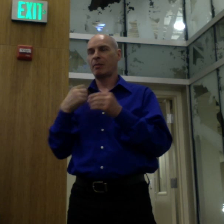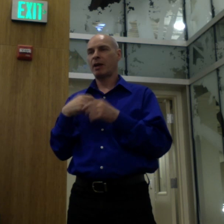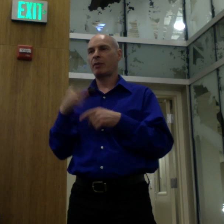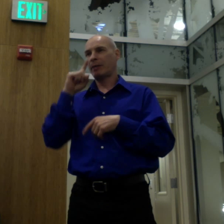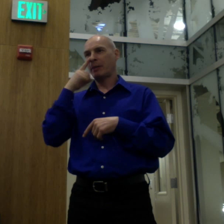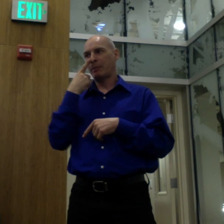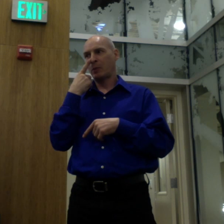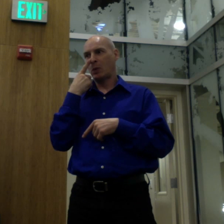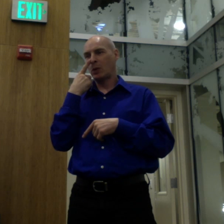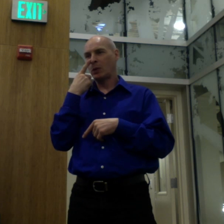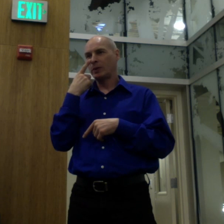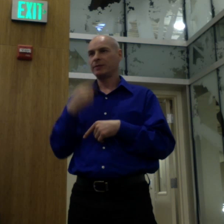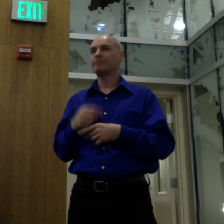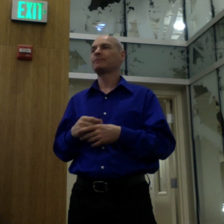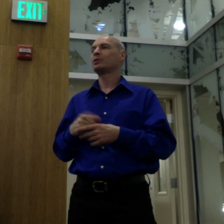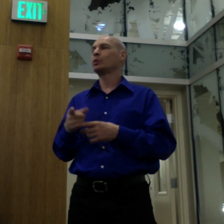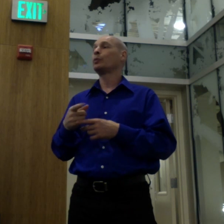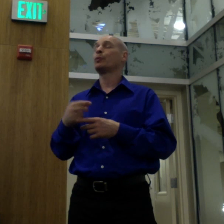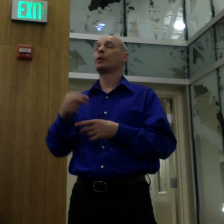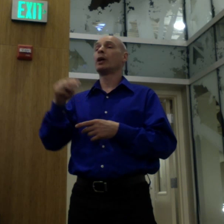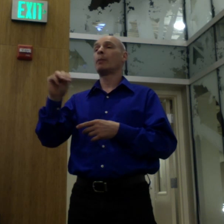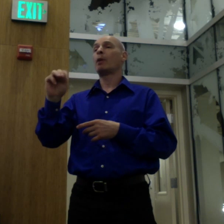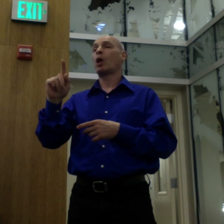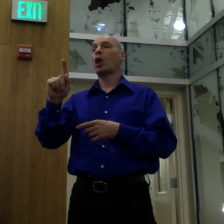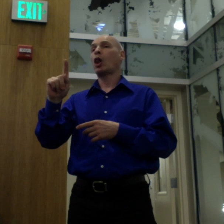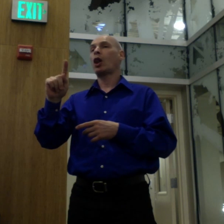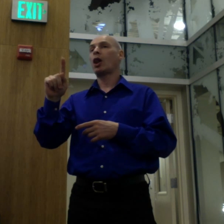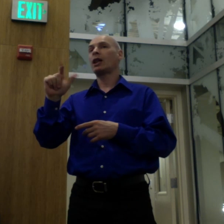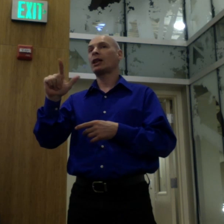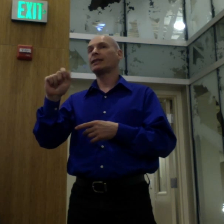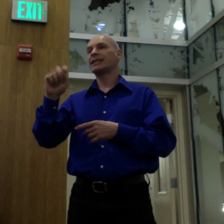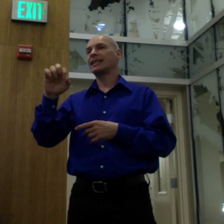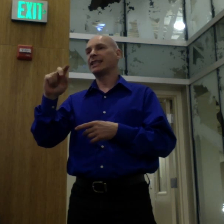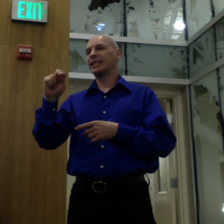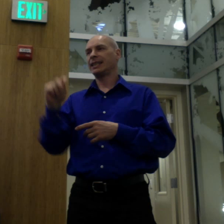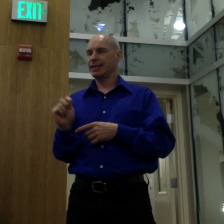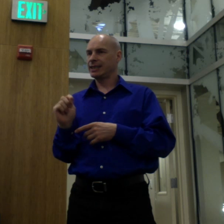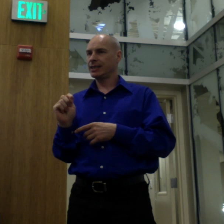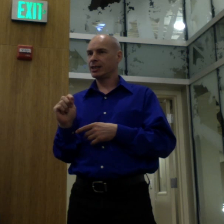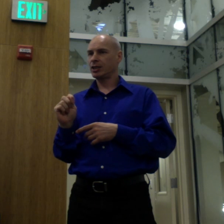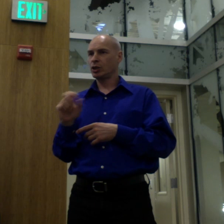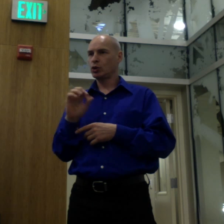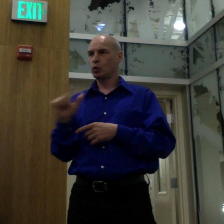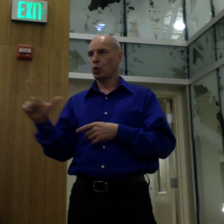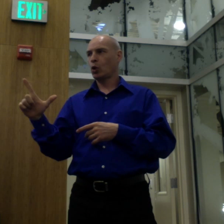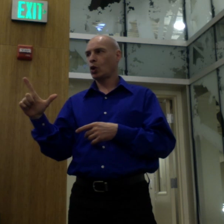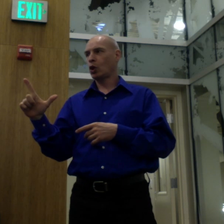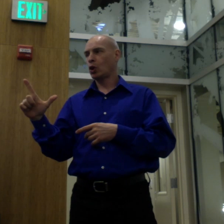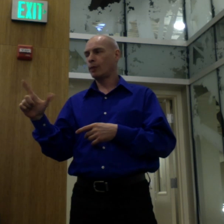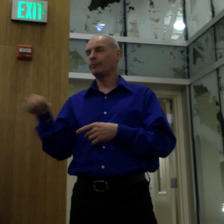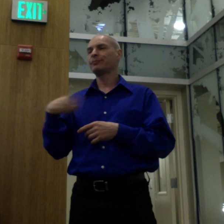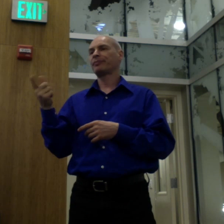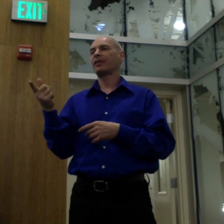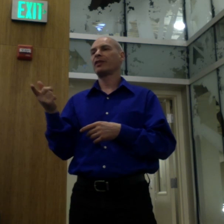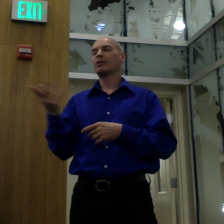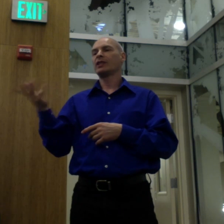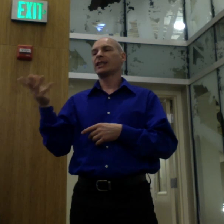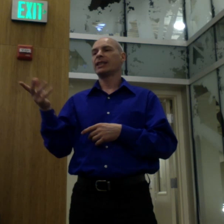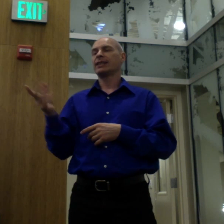Multi-tool, and that's it. So this is something that I have just randomly stashed in my house